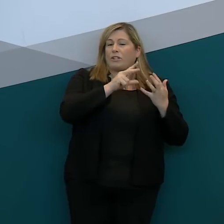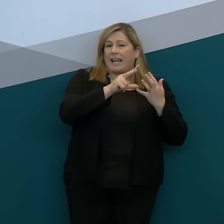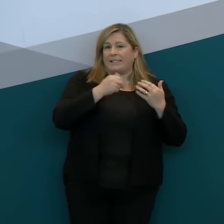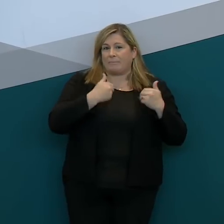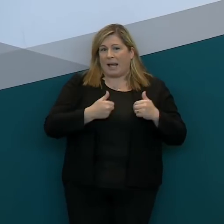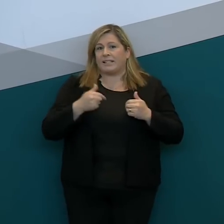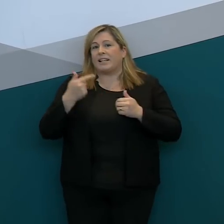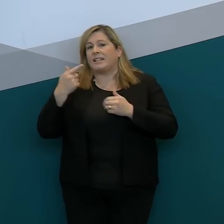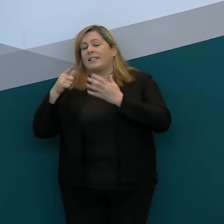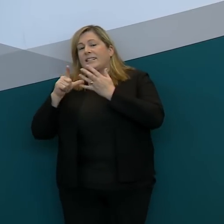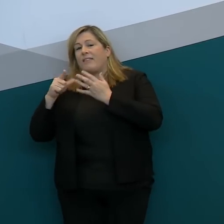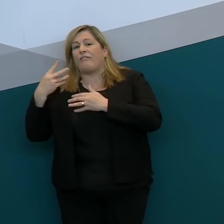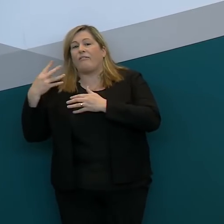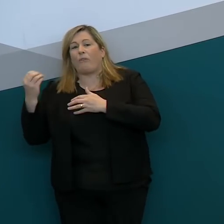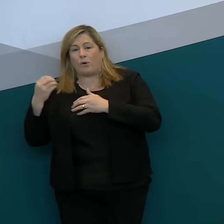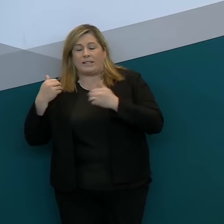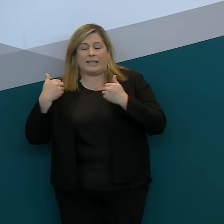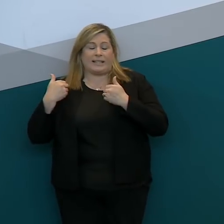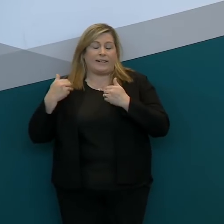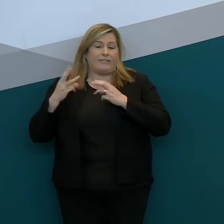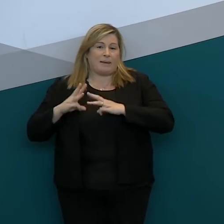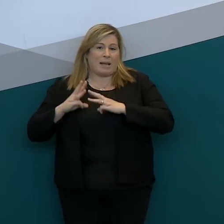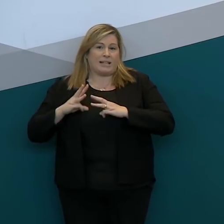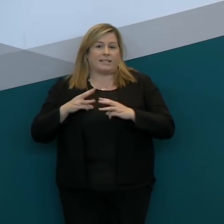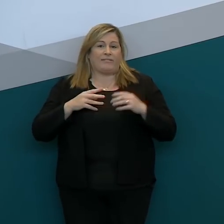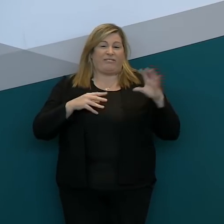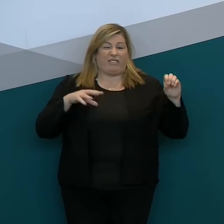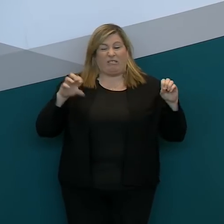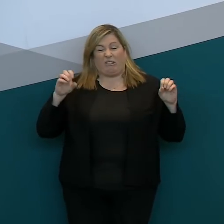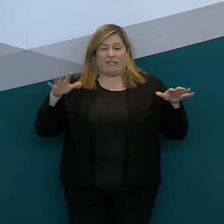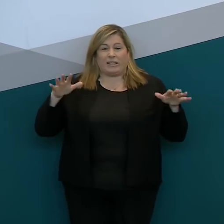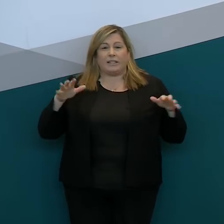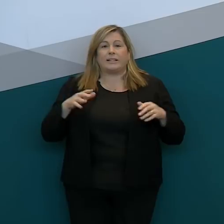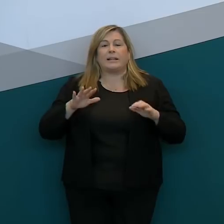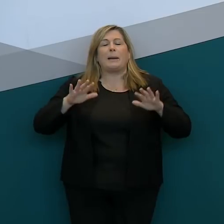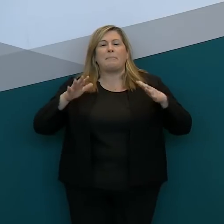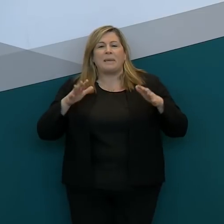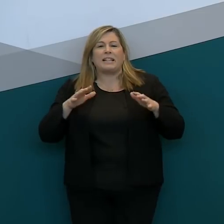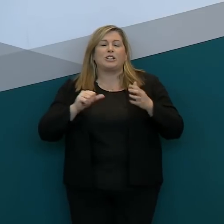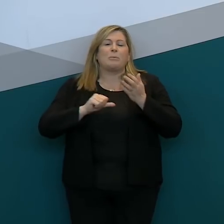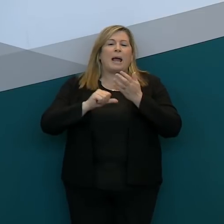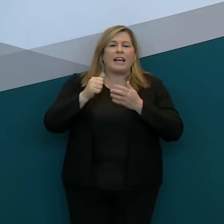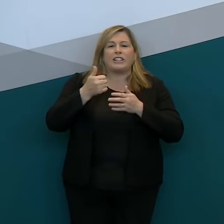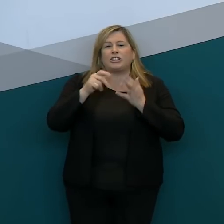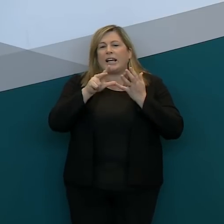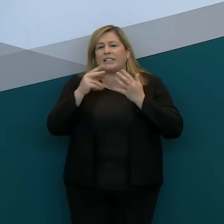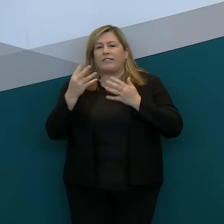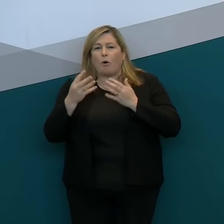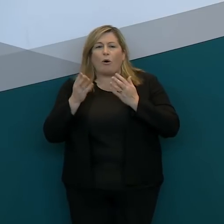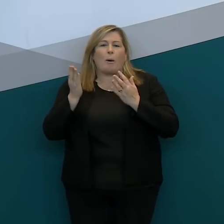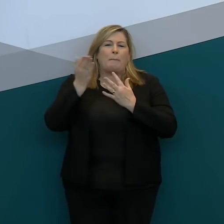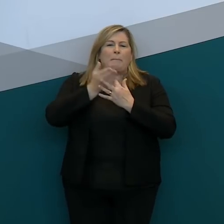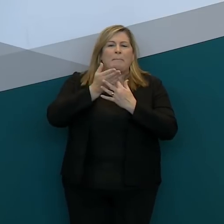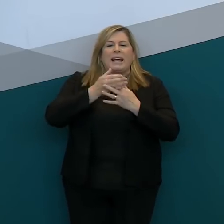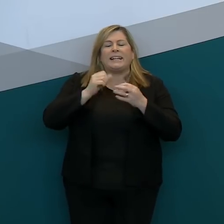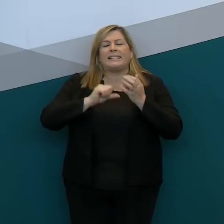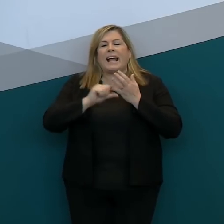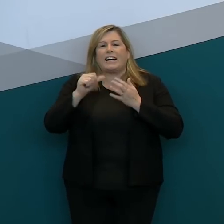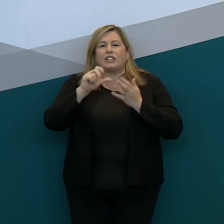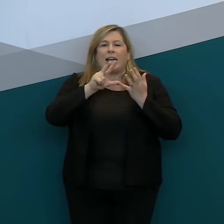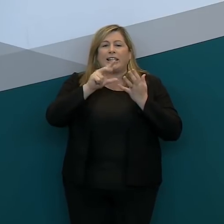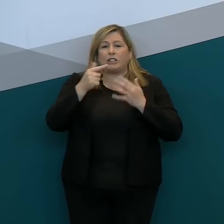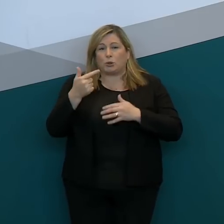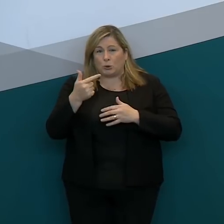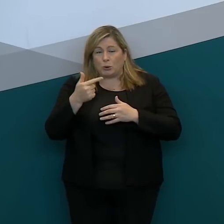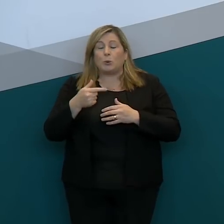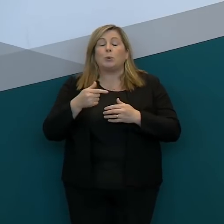females, that's 50-50. The median age is 84, the mean age is 82. And we have reports of